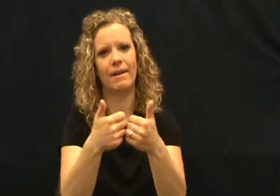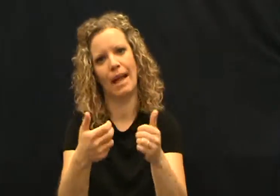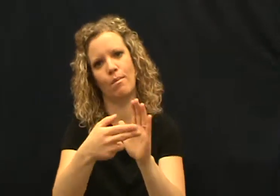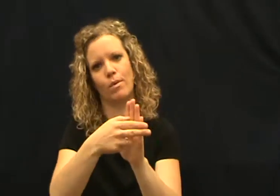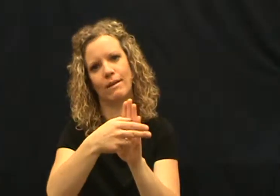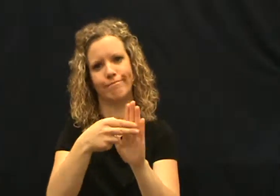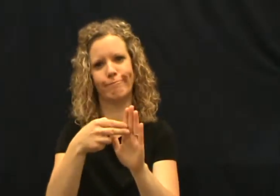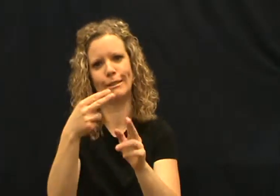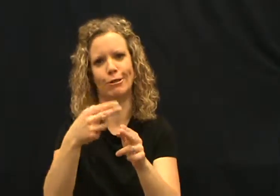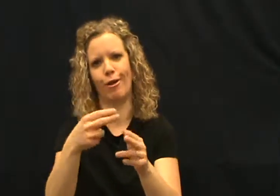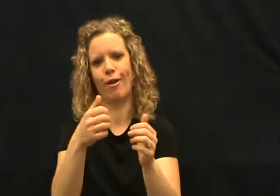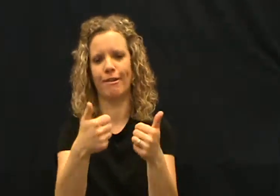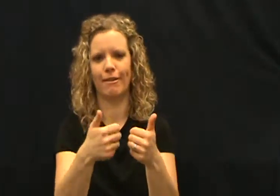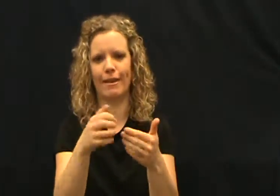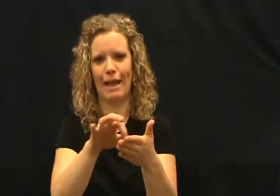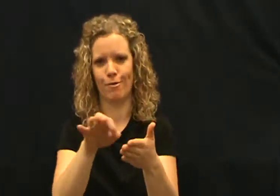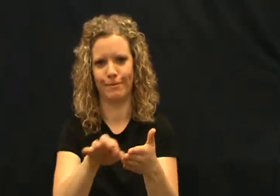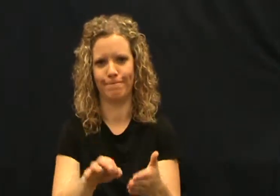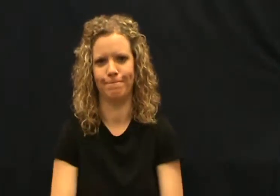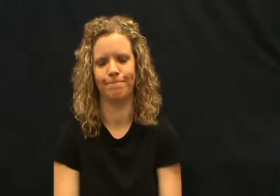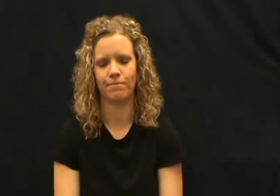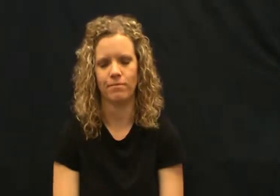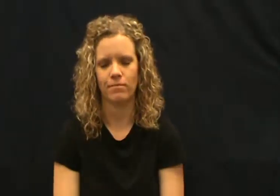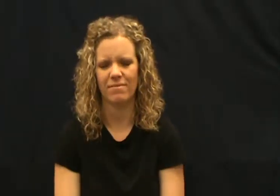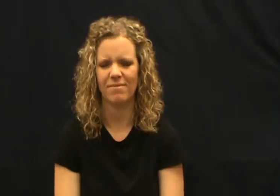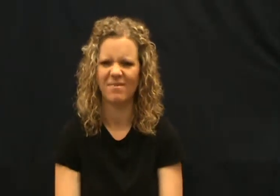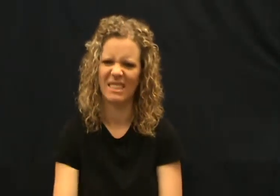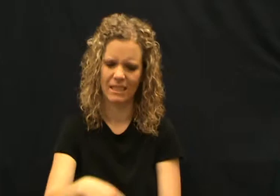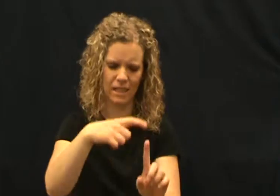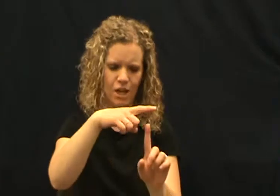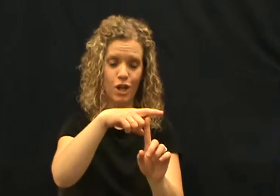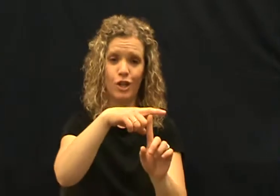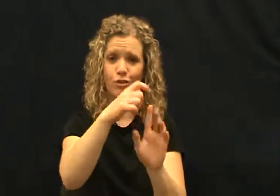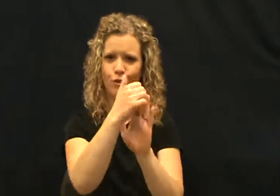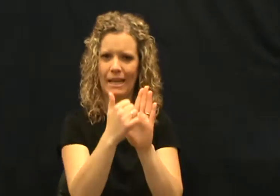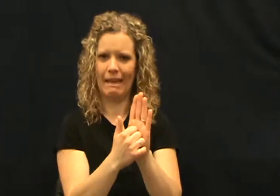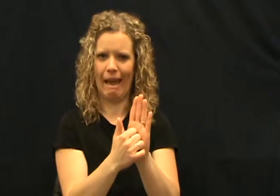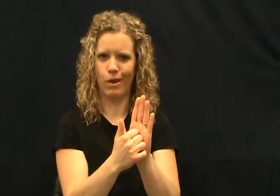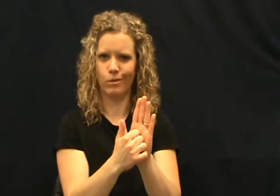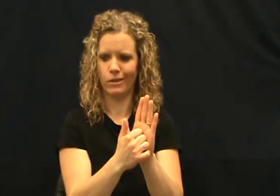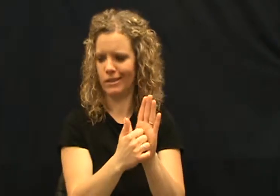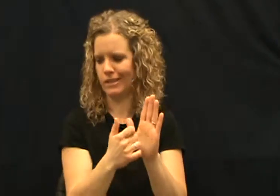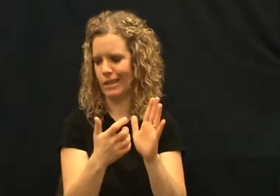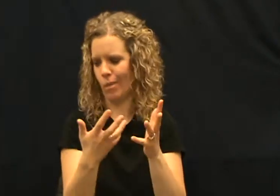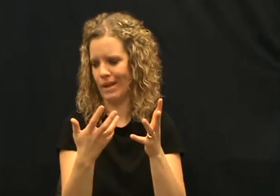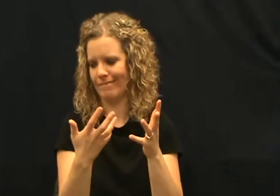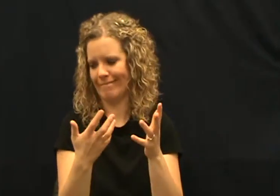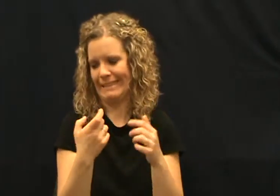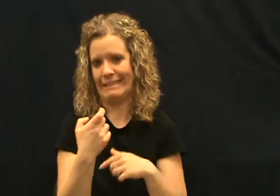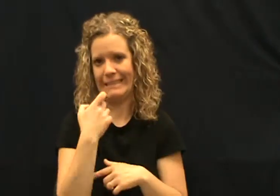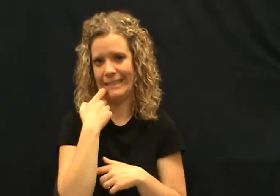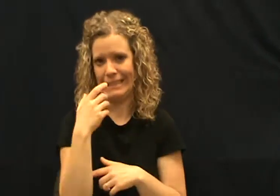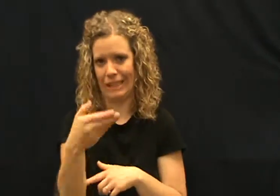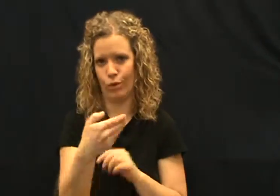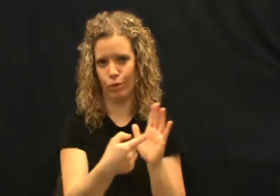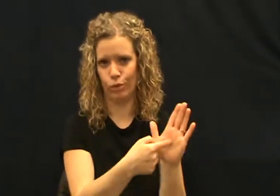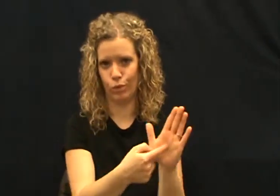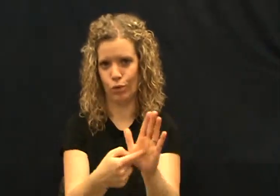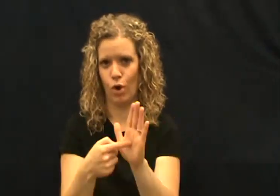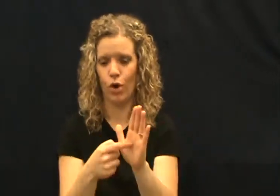So we use the T accounts that we introduced in the last slide to kind of analyze and